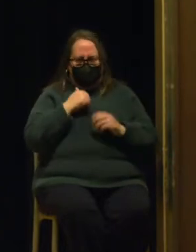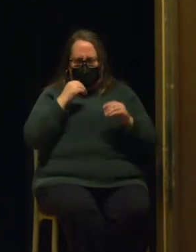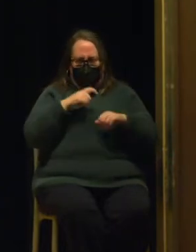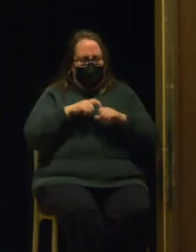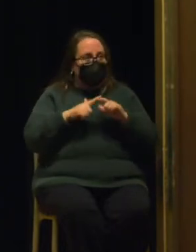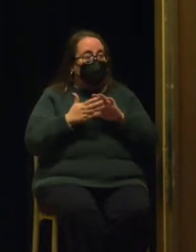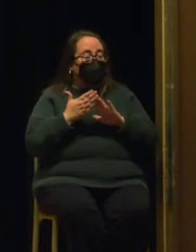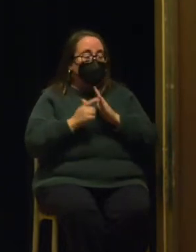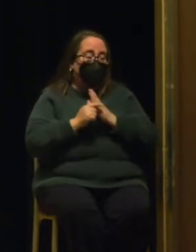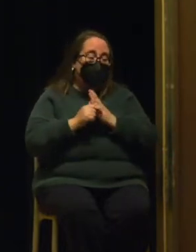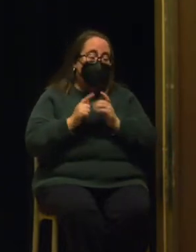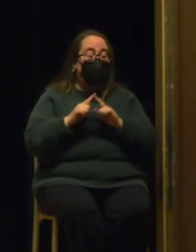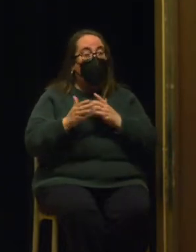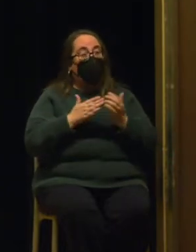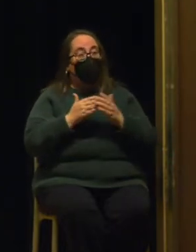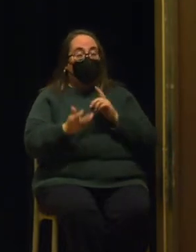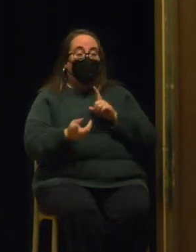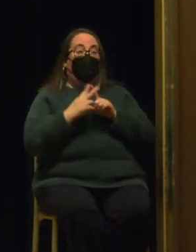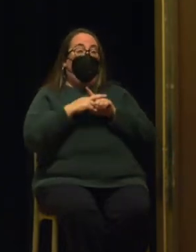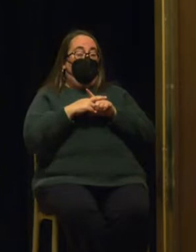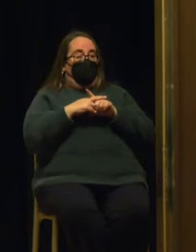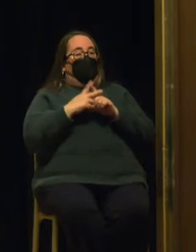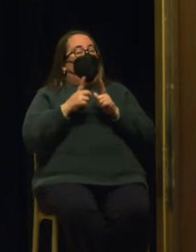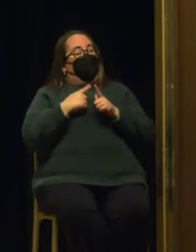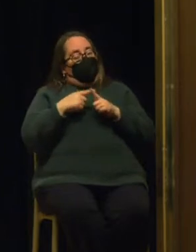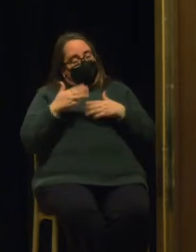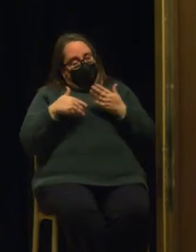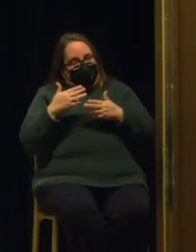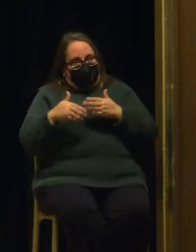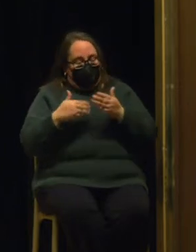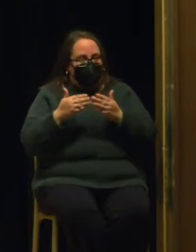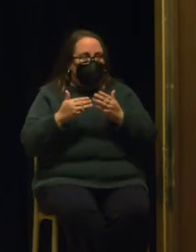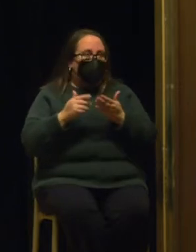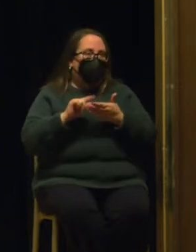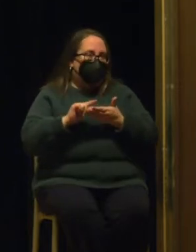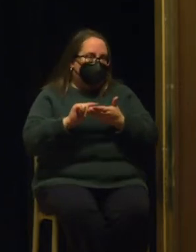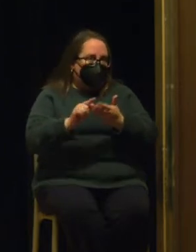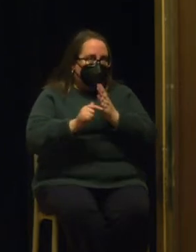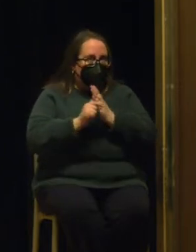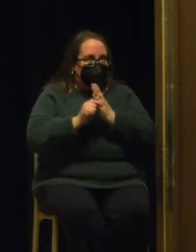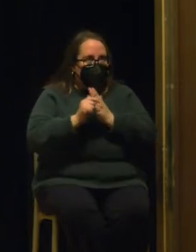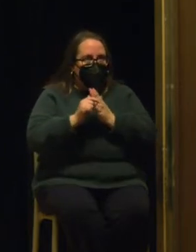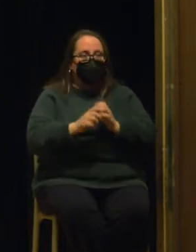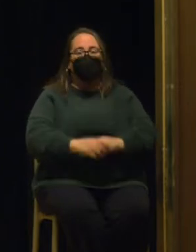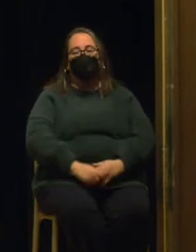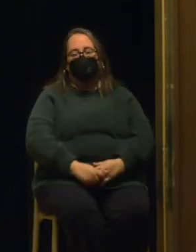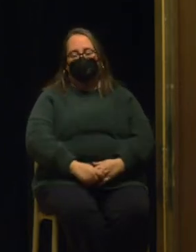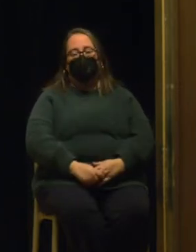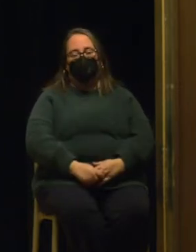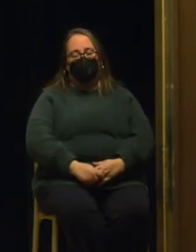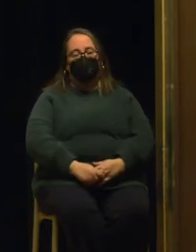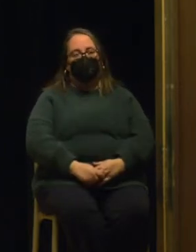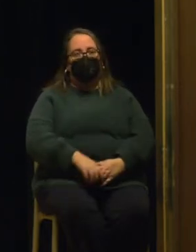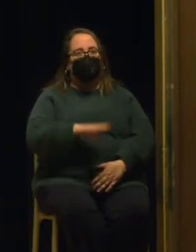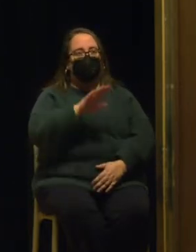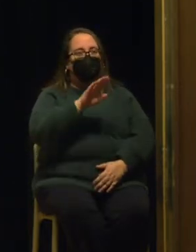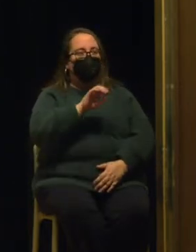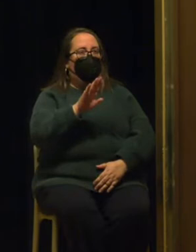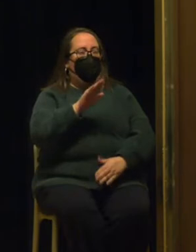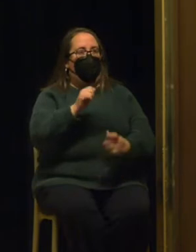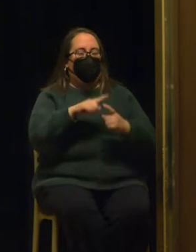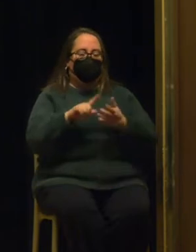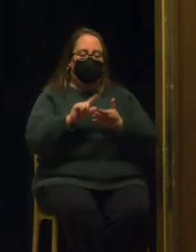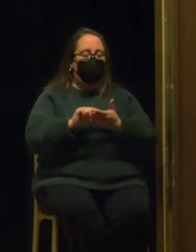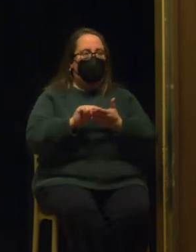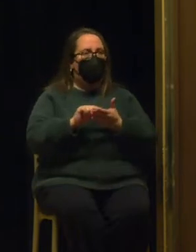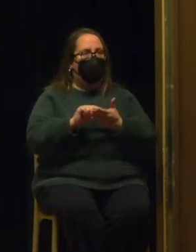magazine. But anyway, I got the assignment of running a magazine. And he wanted it to come out much sooner